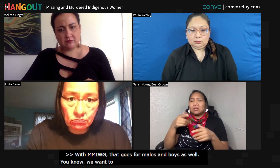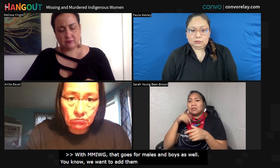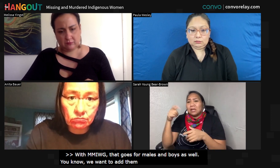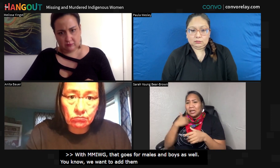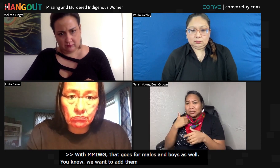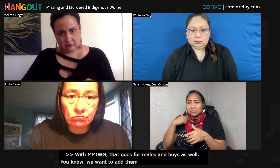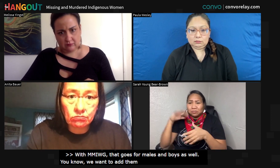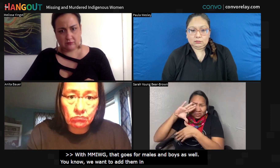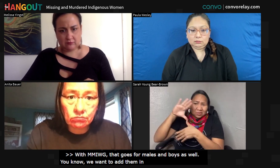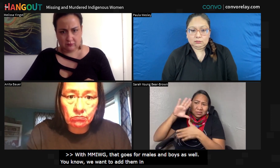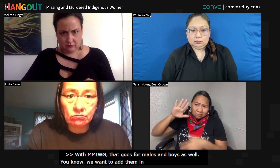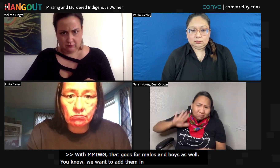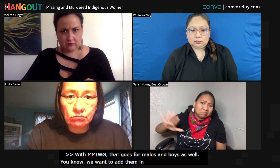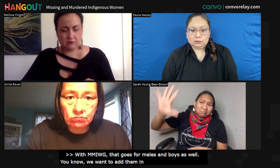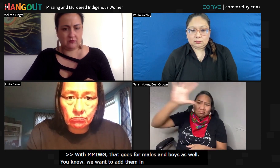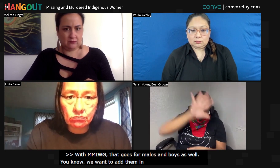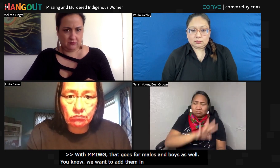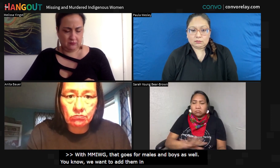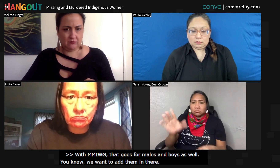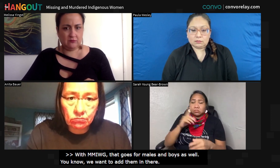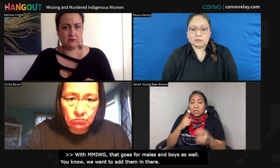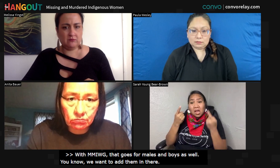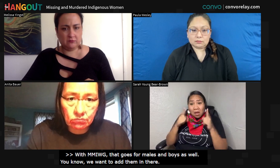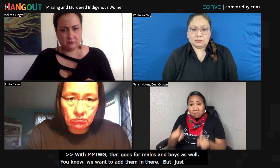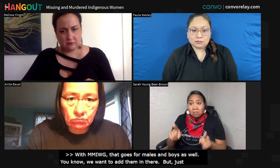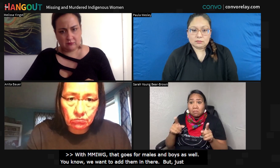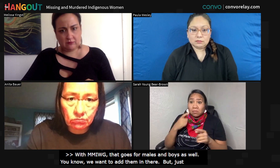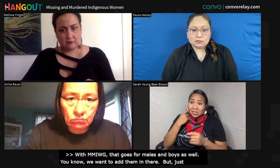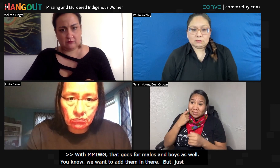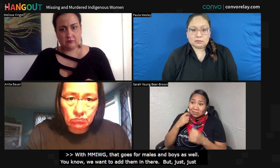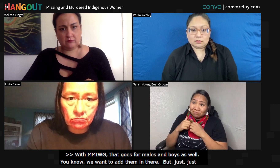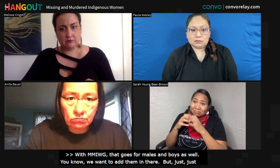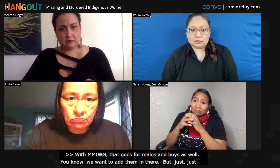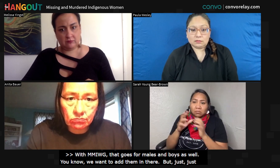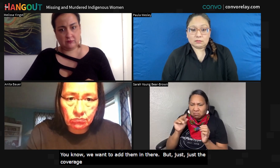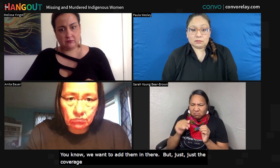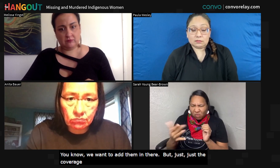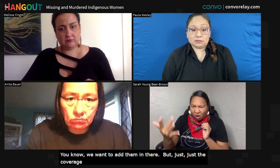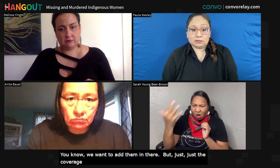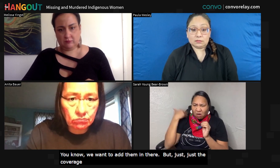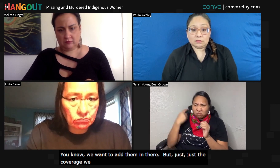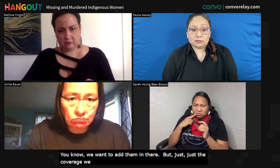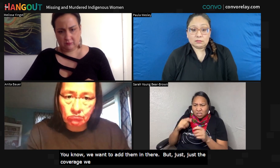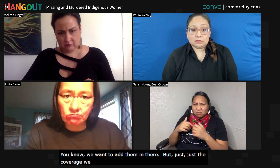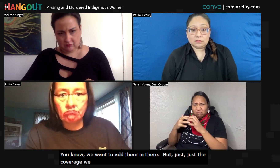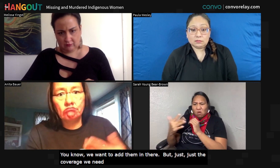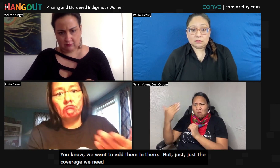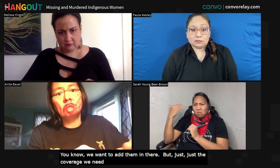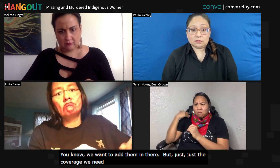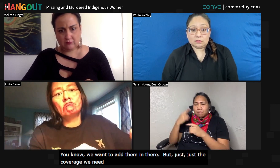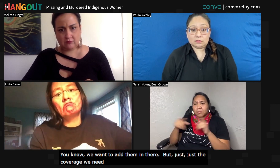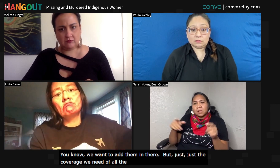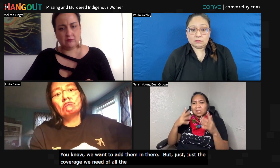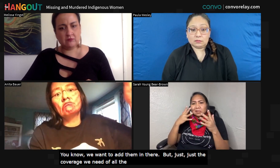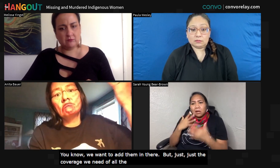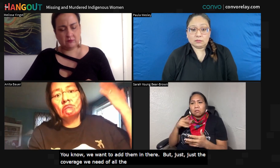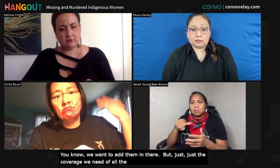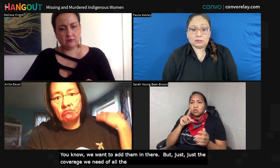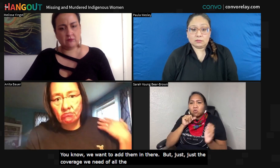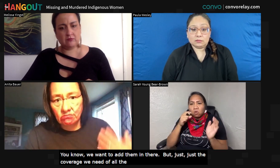the coverage we need of all the Indigenous tribes around the globe. And this isn't something that just got set up. It's